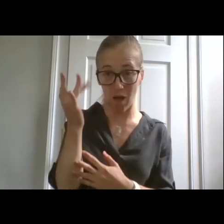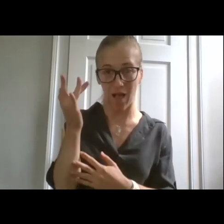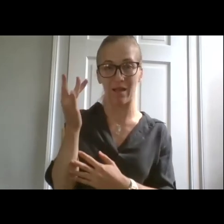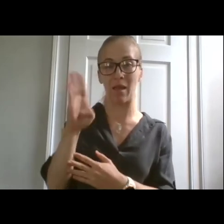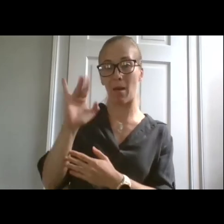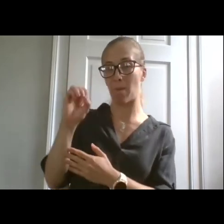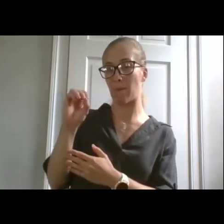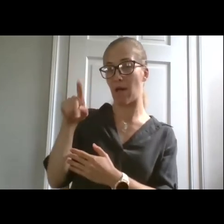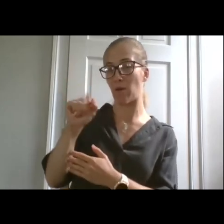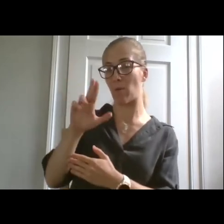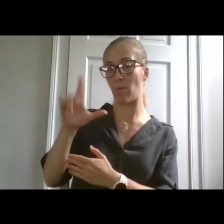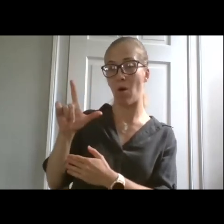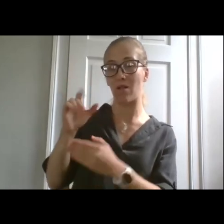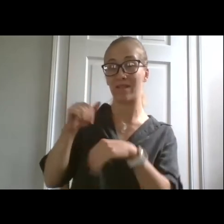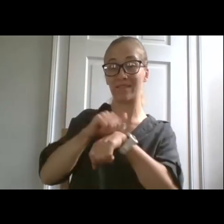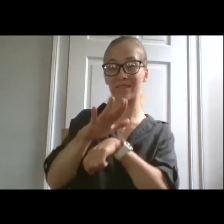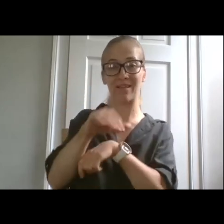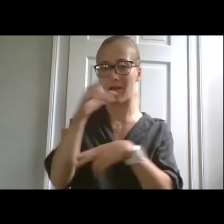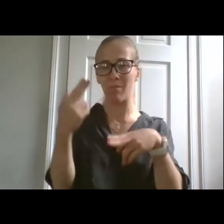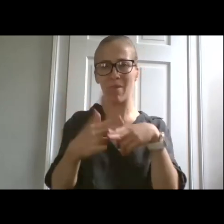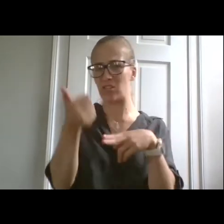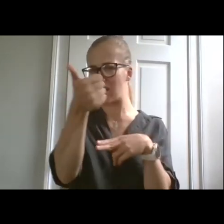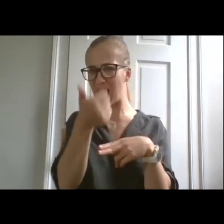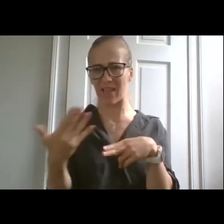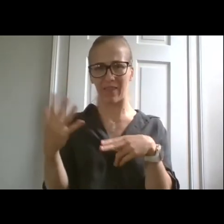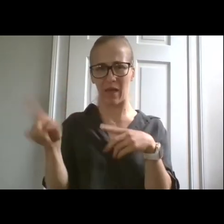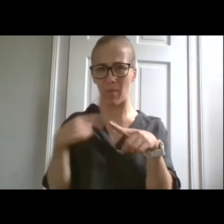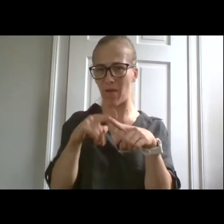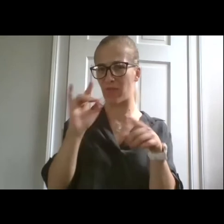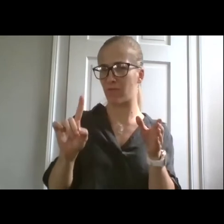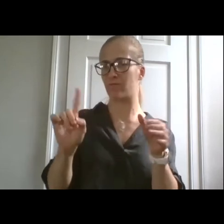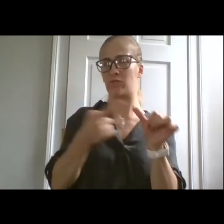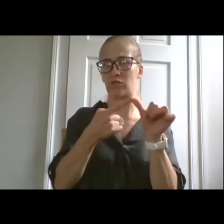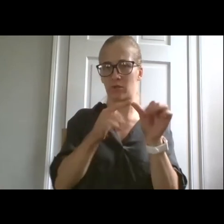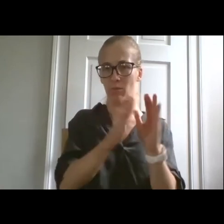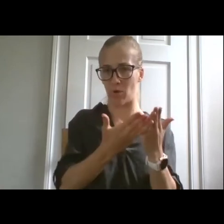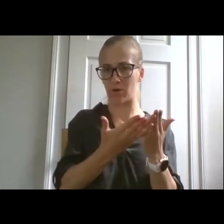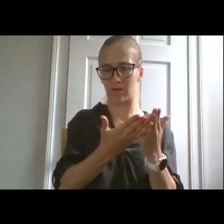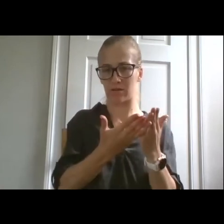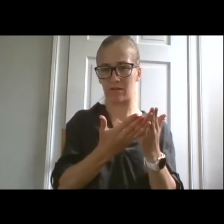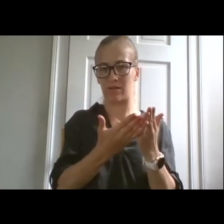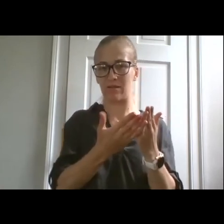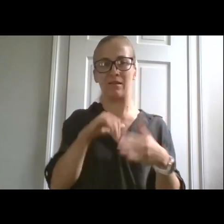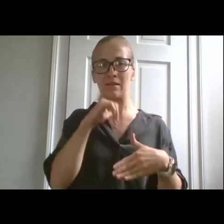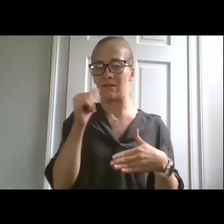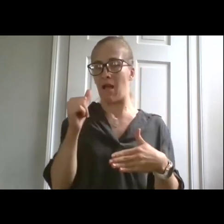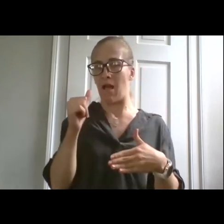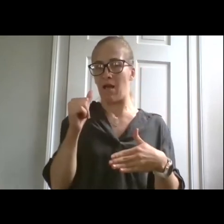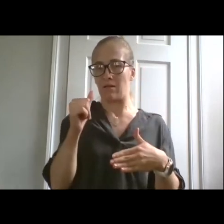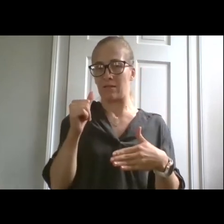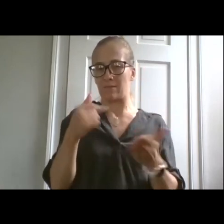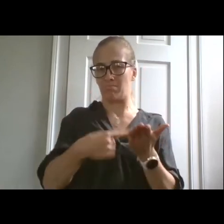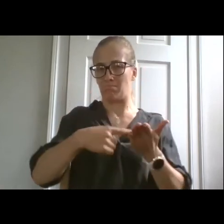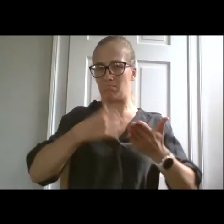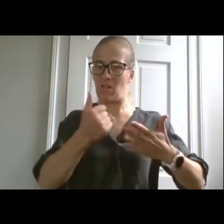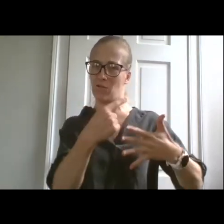us doesn't mention any of the following things about that first book that I listed. It doesn't mention the following lists that